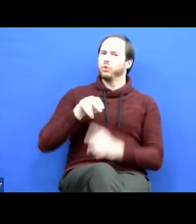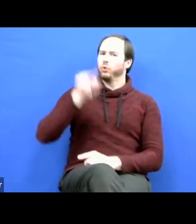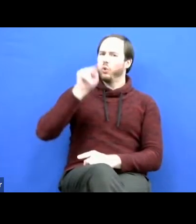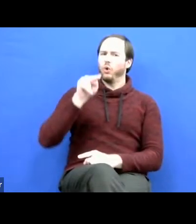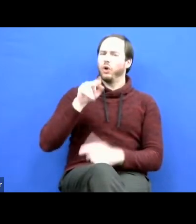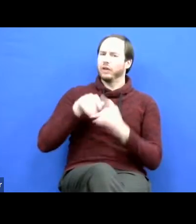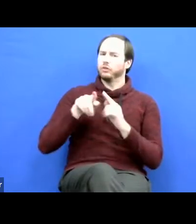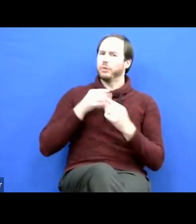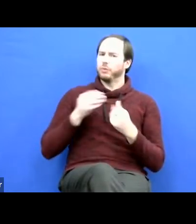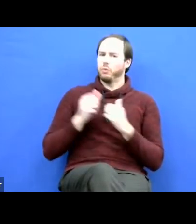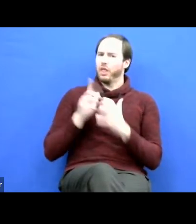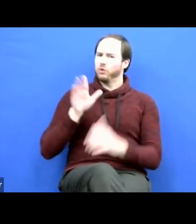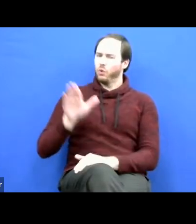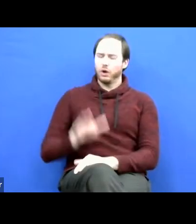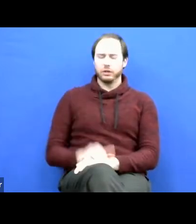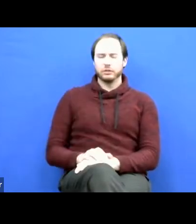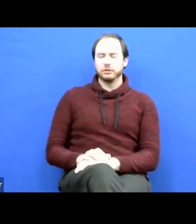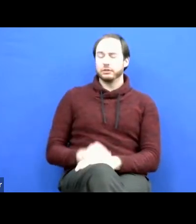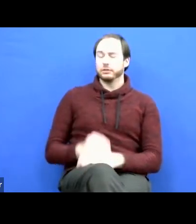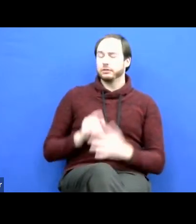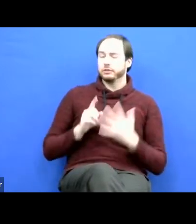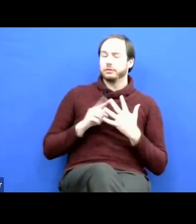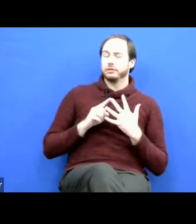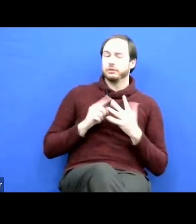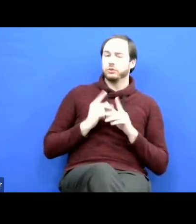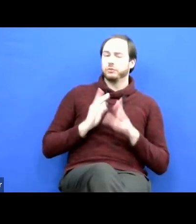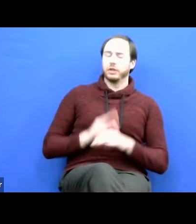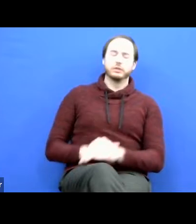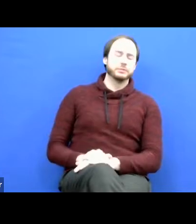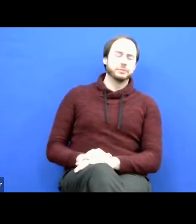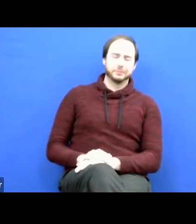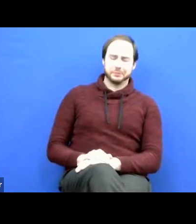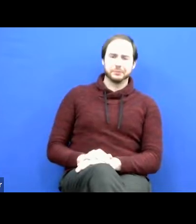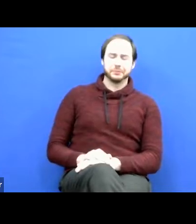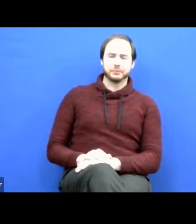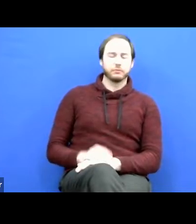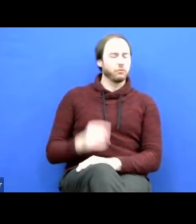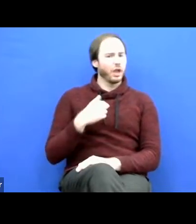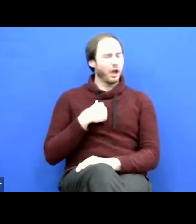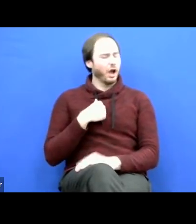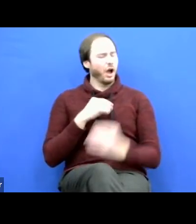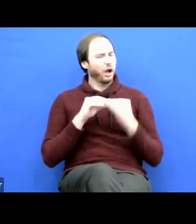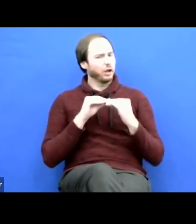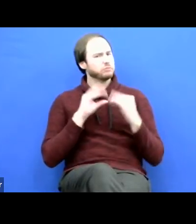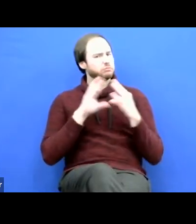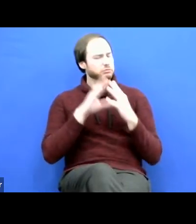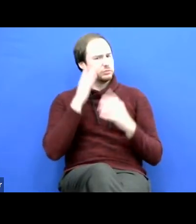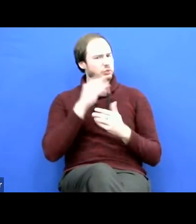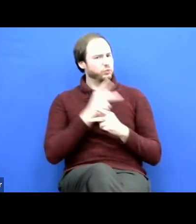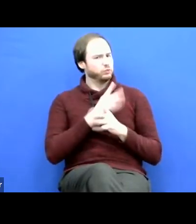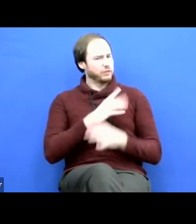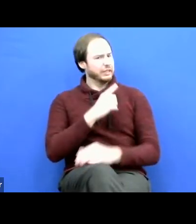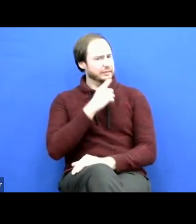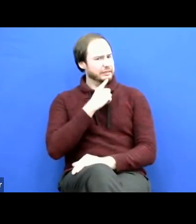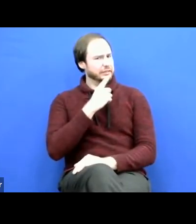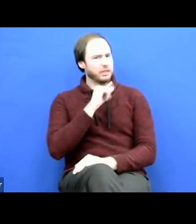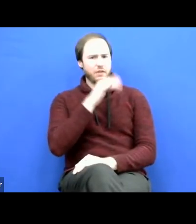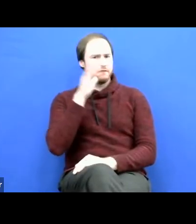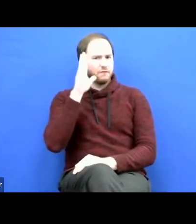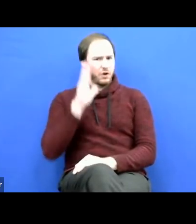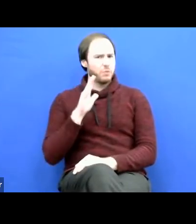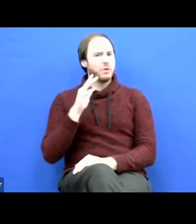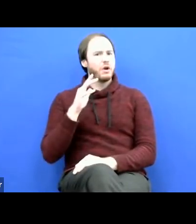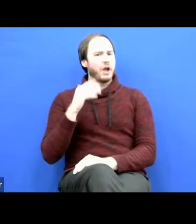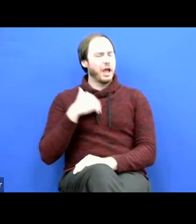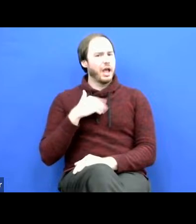it definitely makes it easier. Like I talked to him tonight. I just had the question with him because the supervisor stated that the farmer had no issue